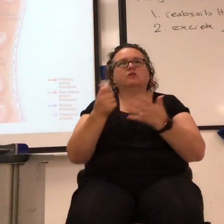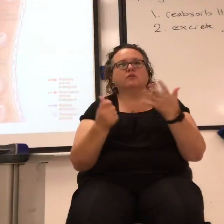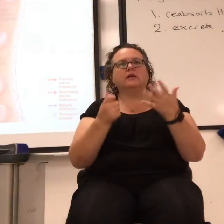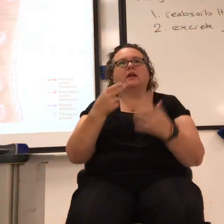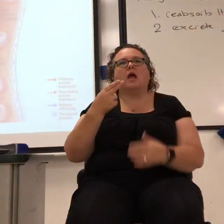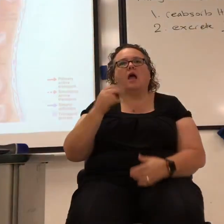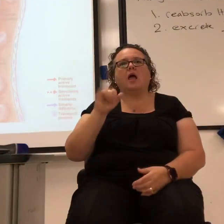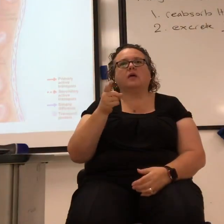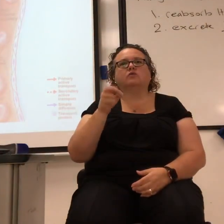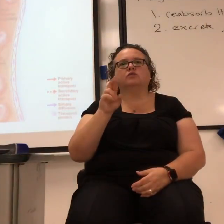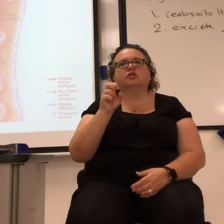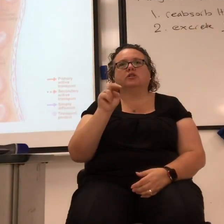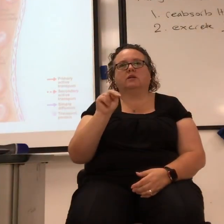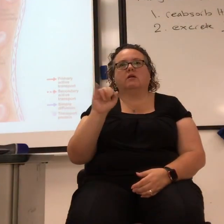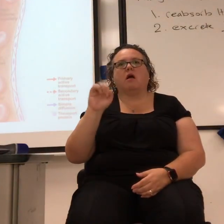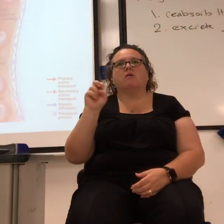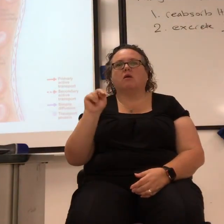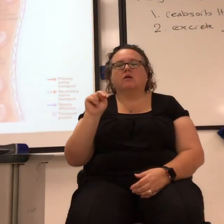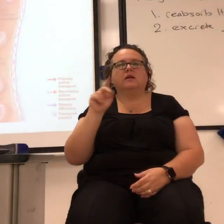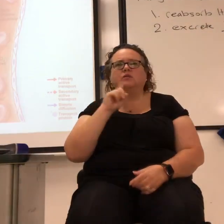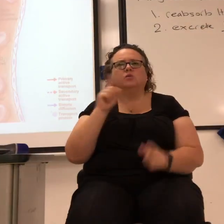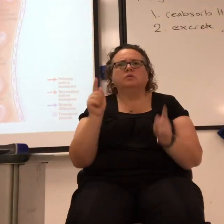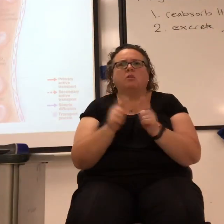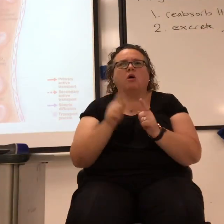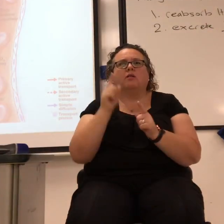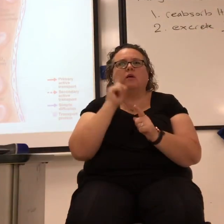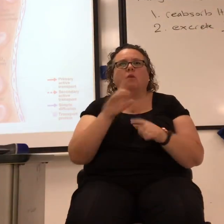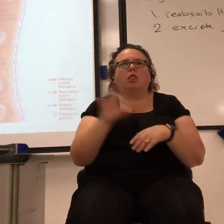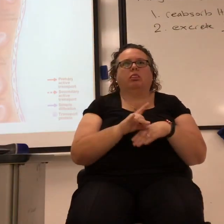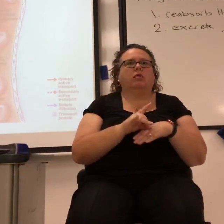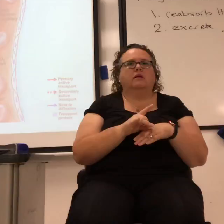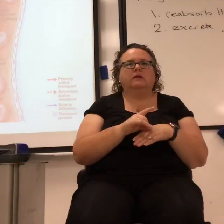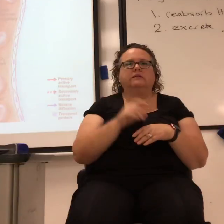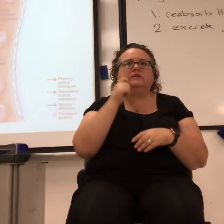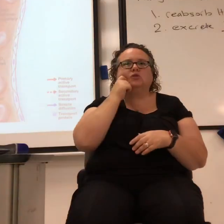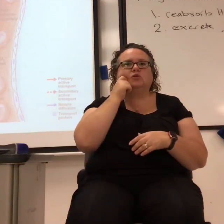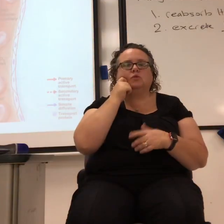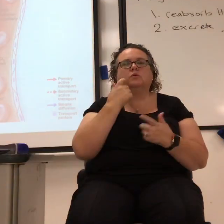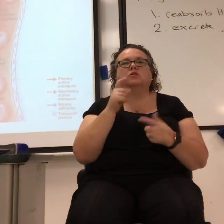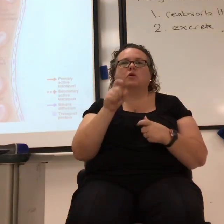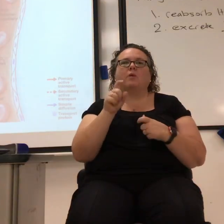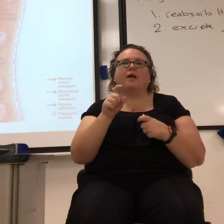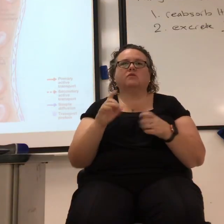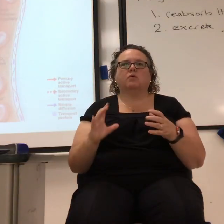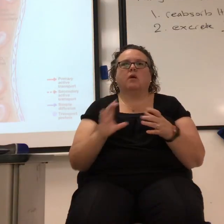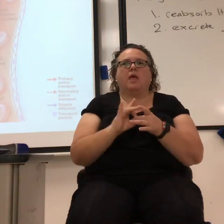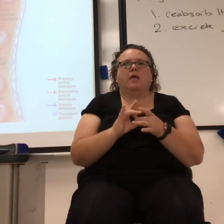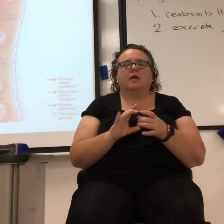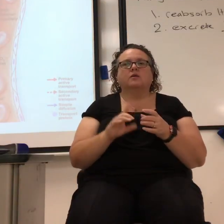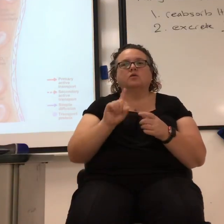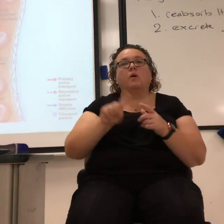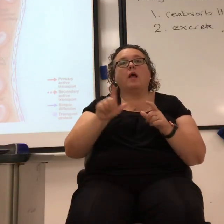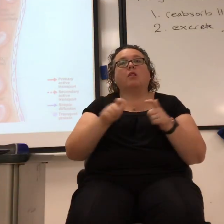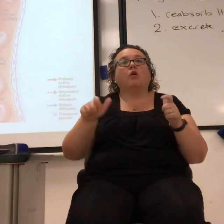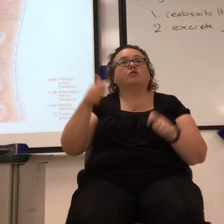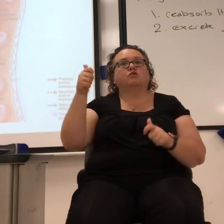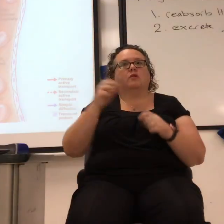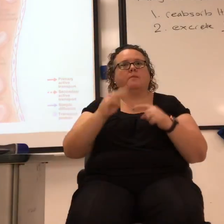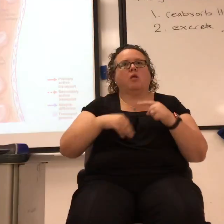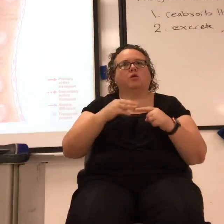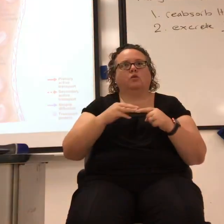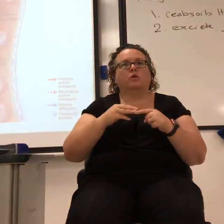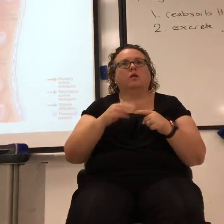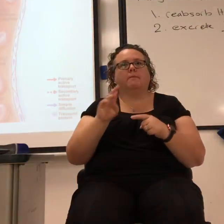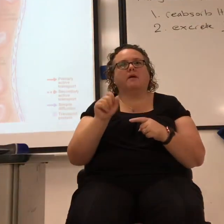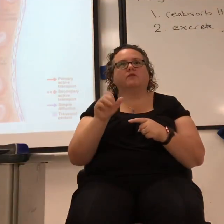It's too small. It'll just attack a tissue. So you have to kind of glob it onto a larger molecule, a buffer, and then you can excrete that. And one of